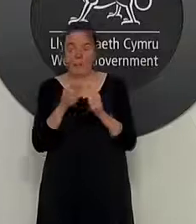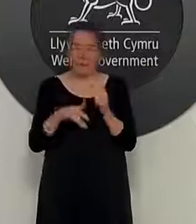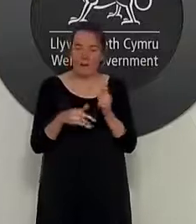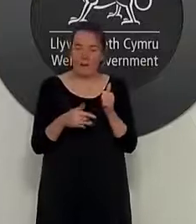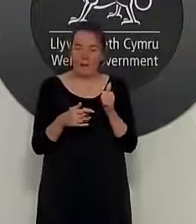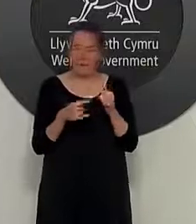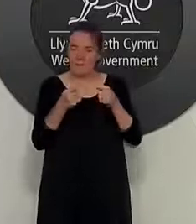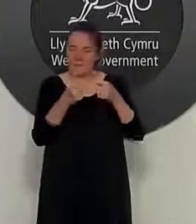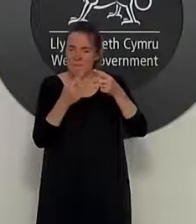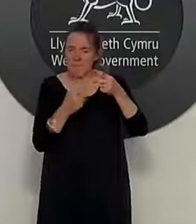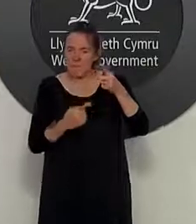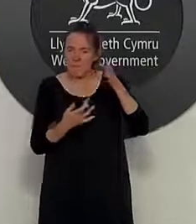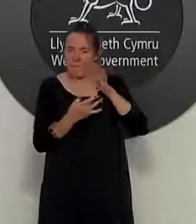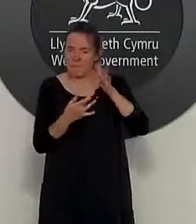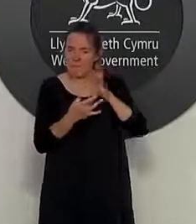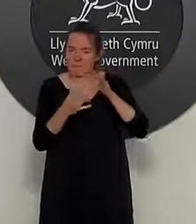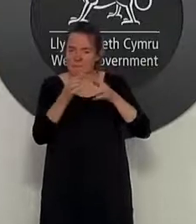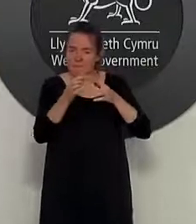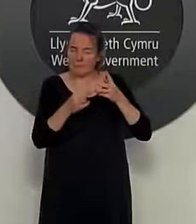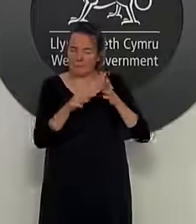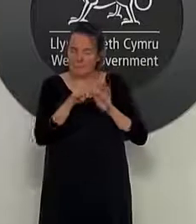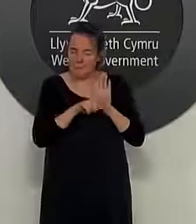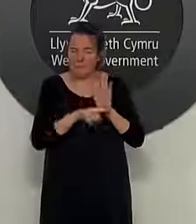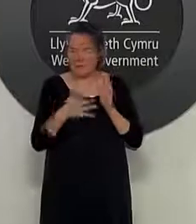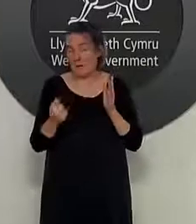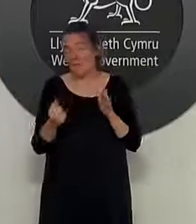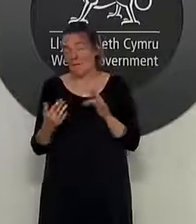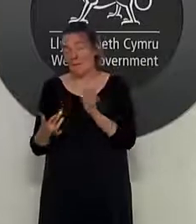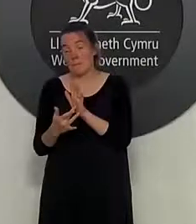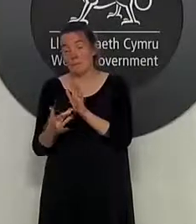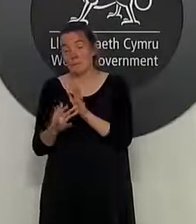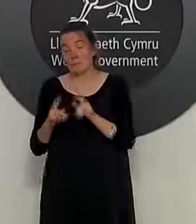that we don't still have important